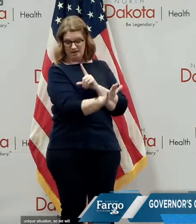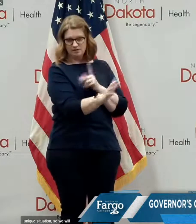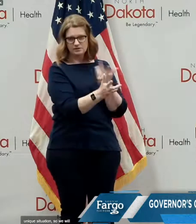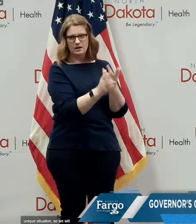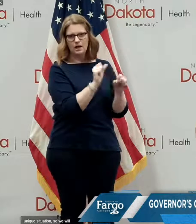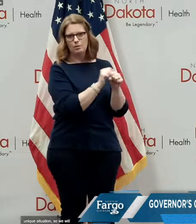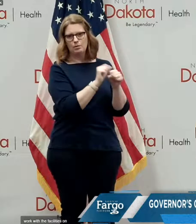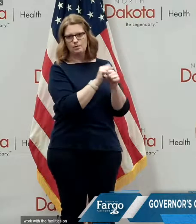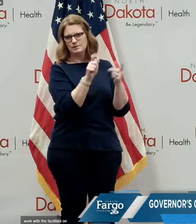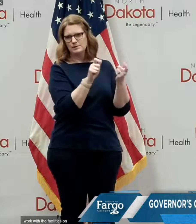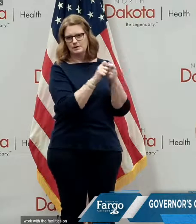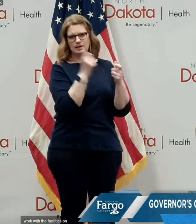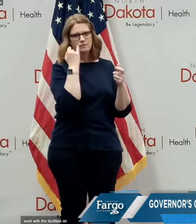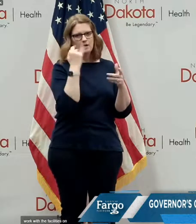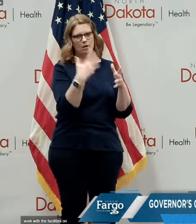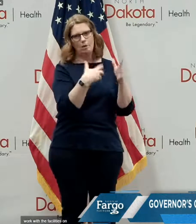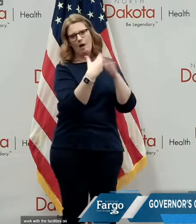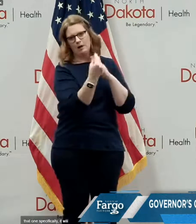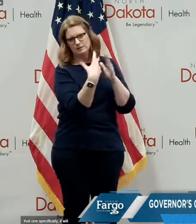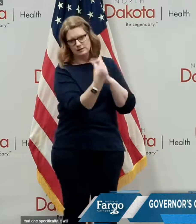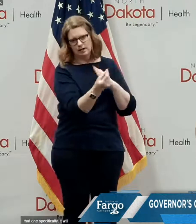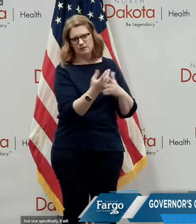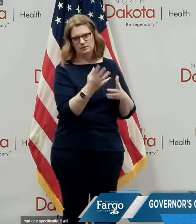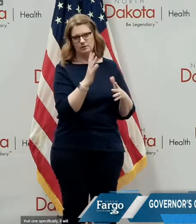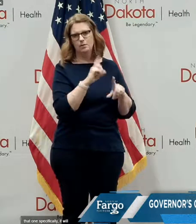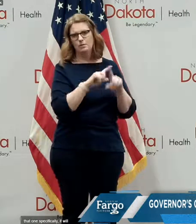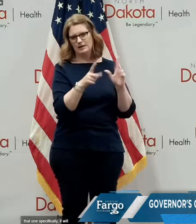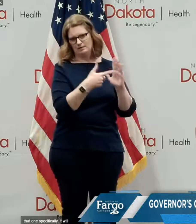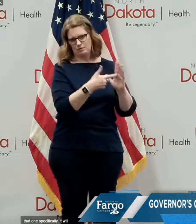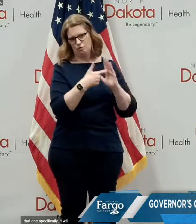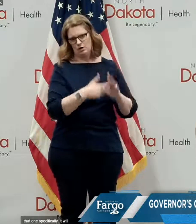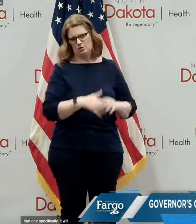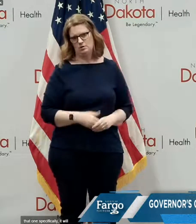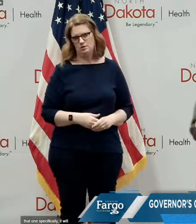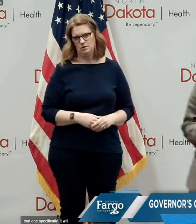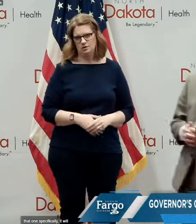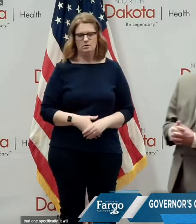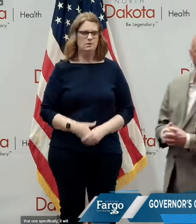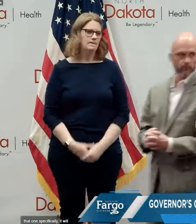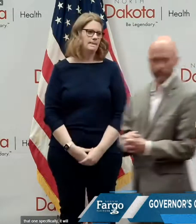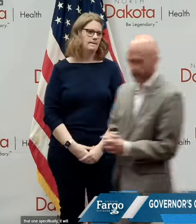one specifically. It will be different criteria that way.